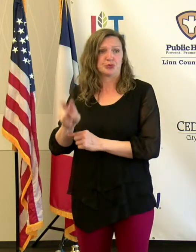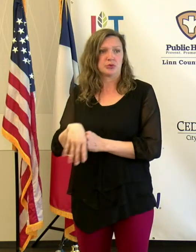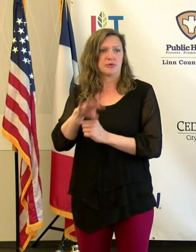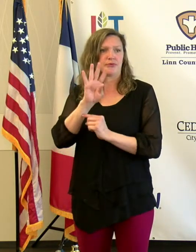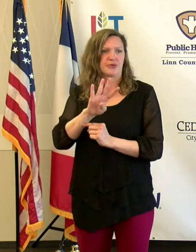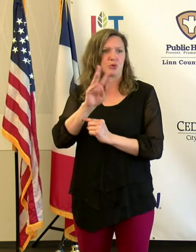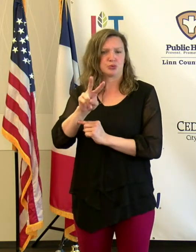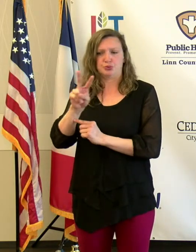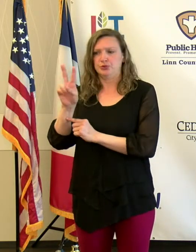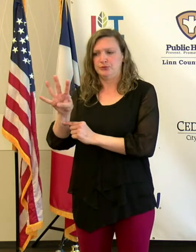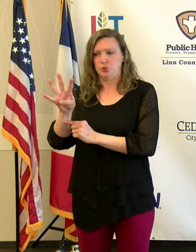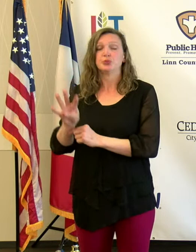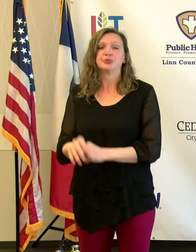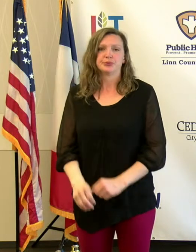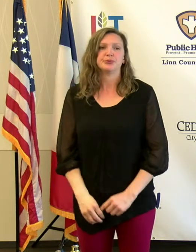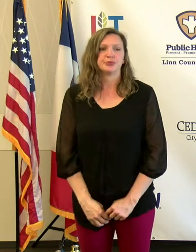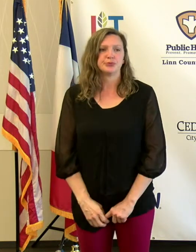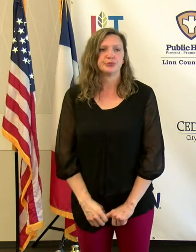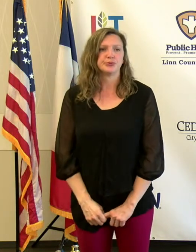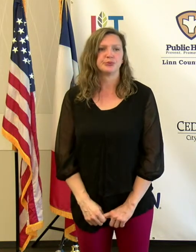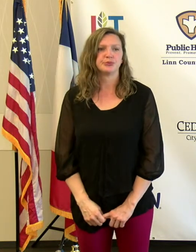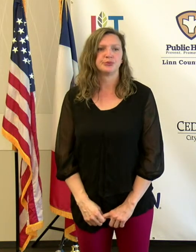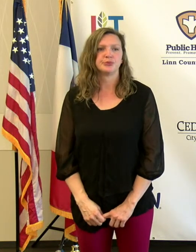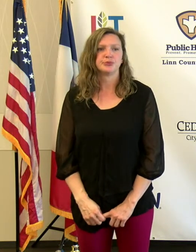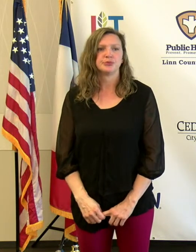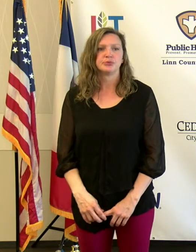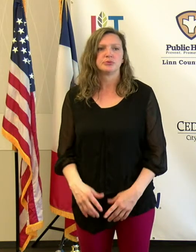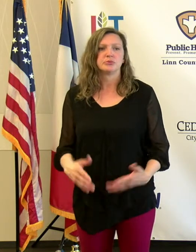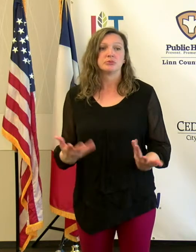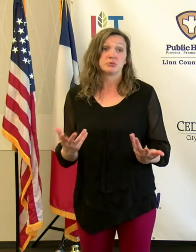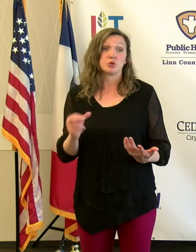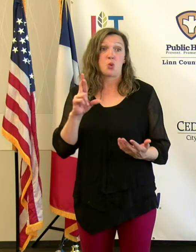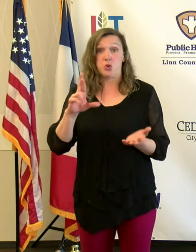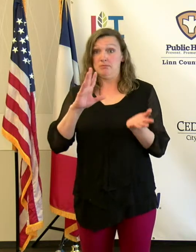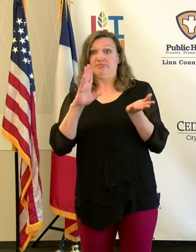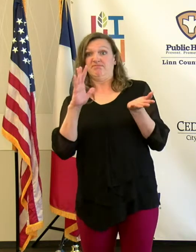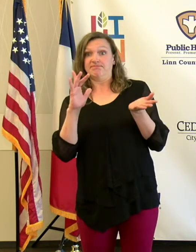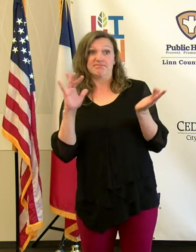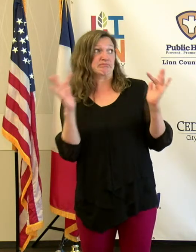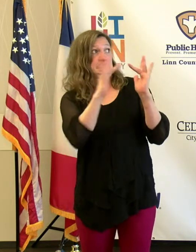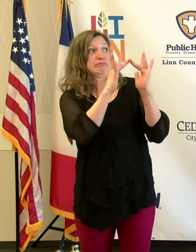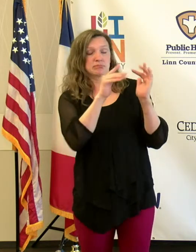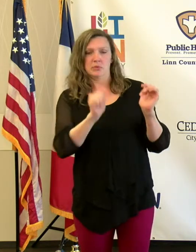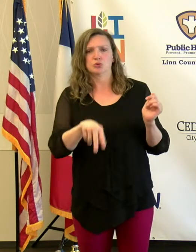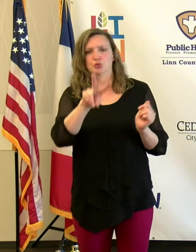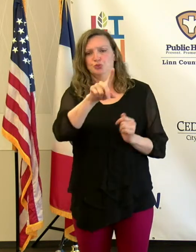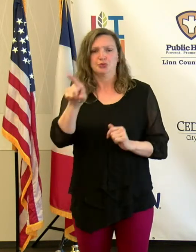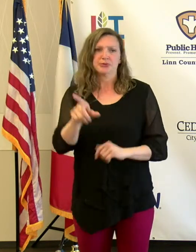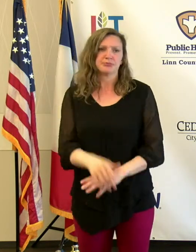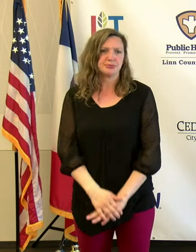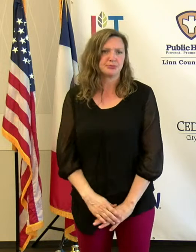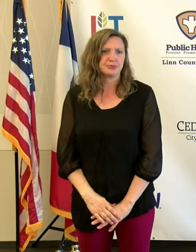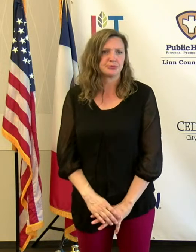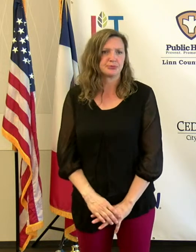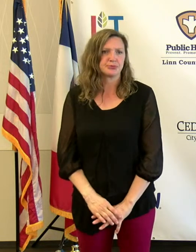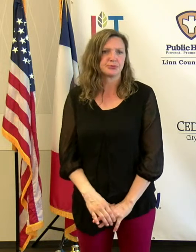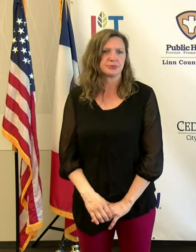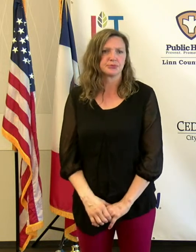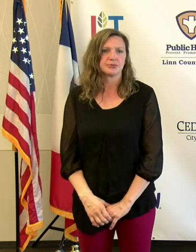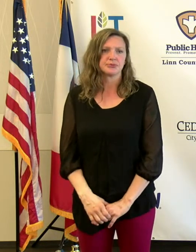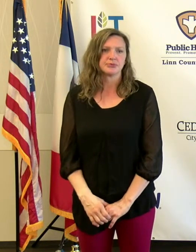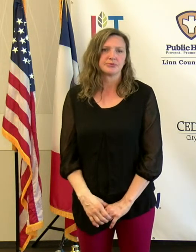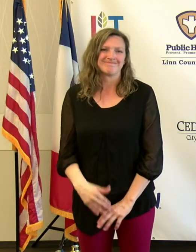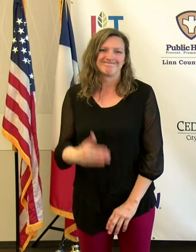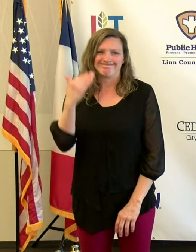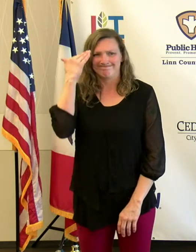1-800-332-4224. You could also reach help by dialing 211. We understand that our schools are vital gathering